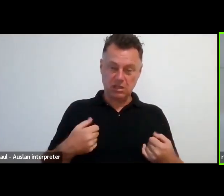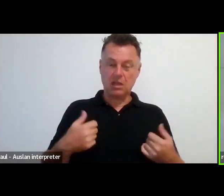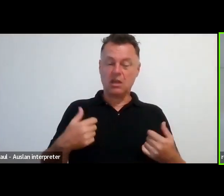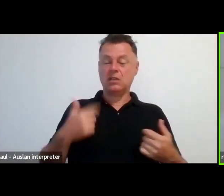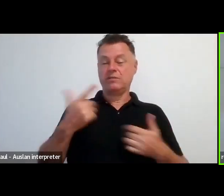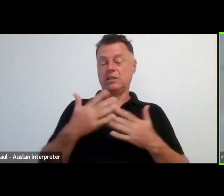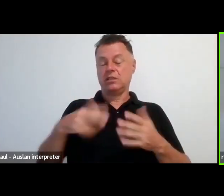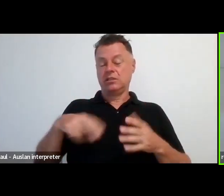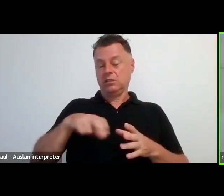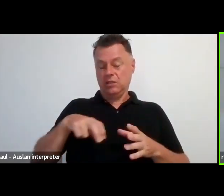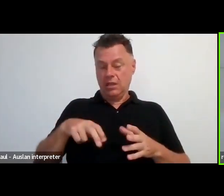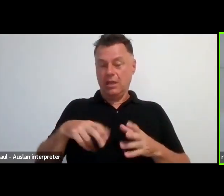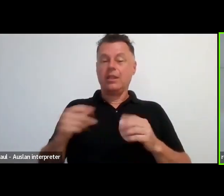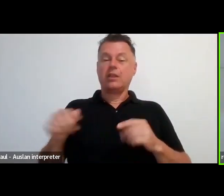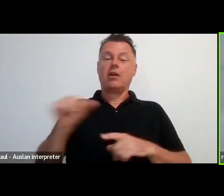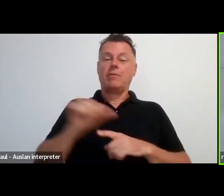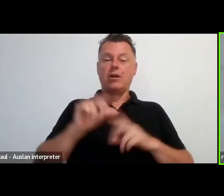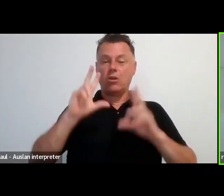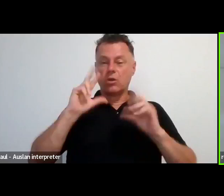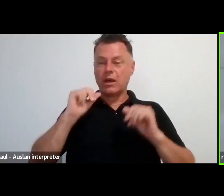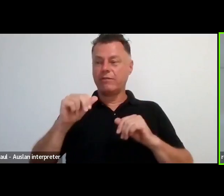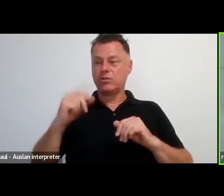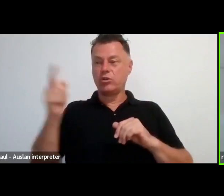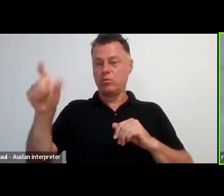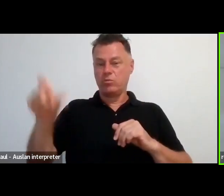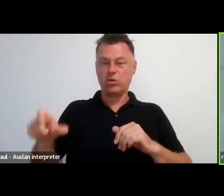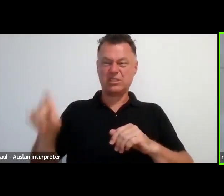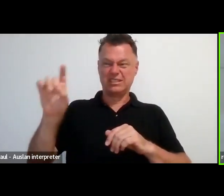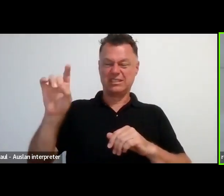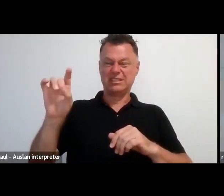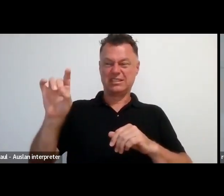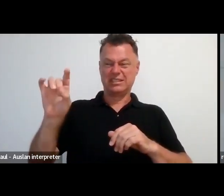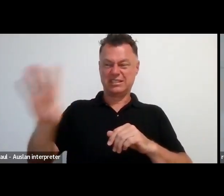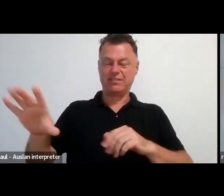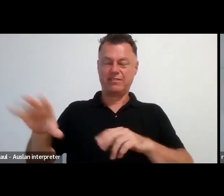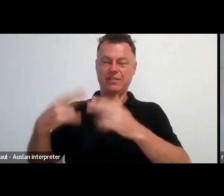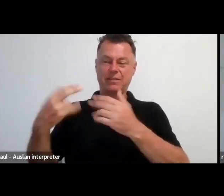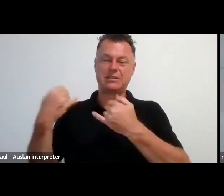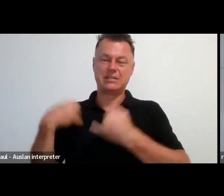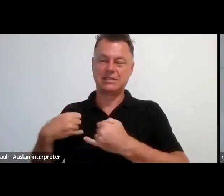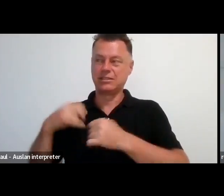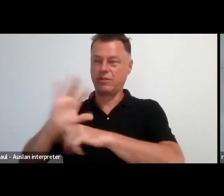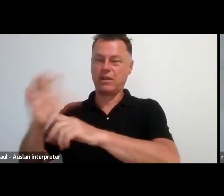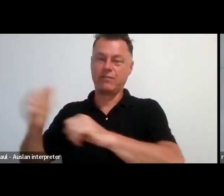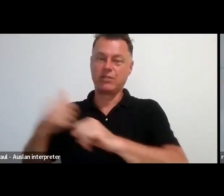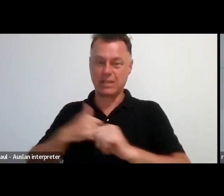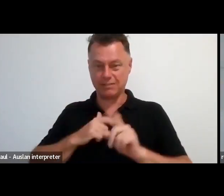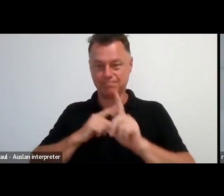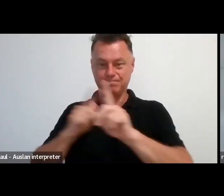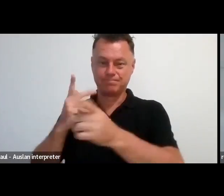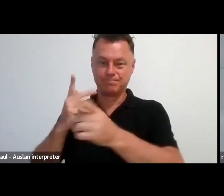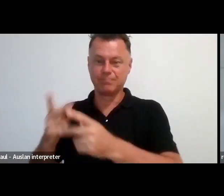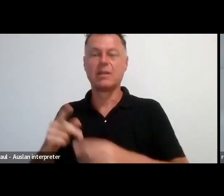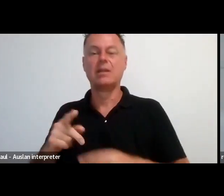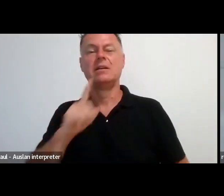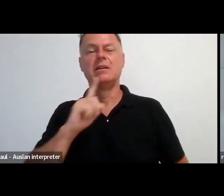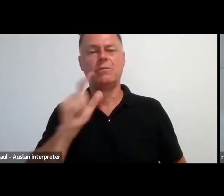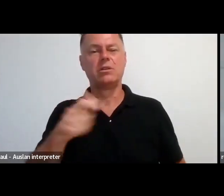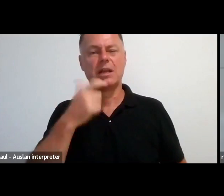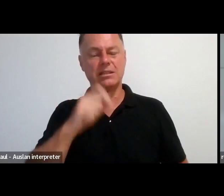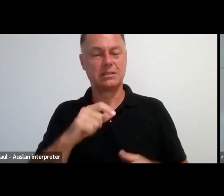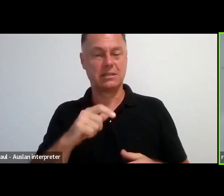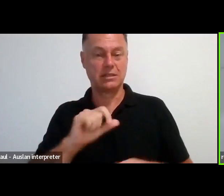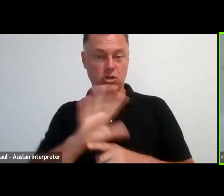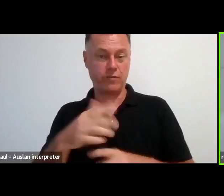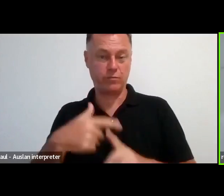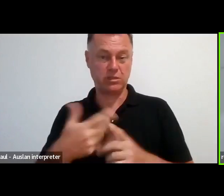And obviously you can care for your loved one who has COVID. And how soon after I've had COVID can I get my booster?